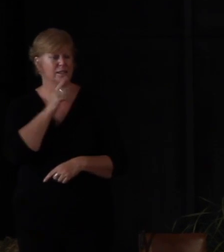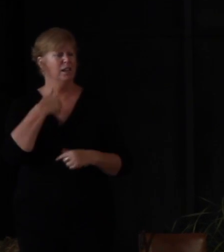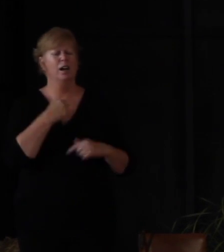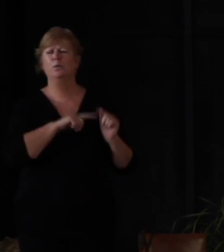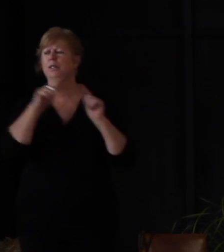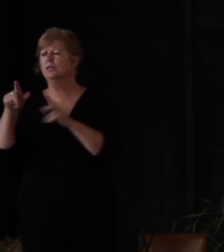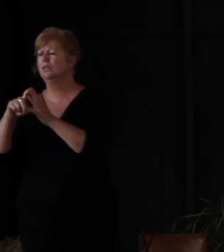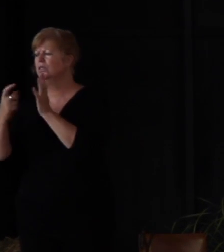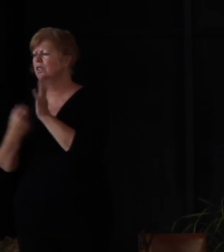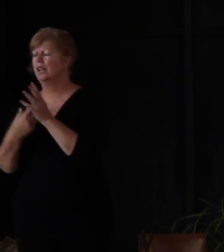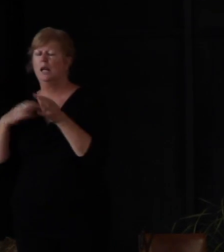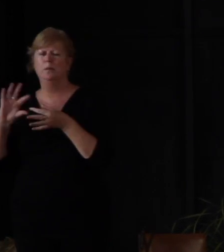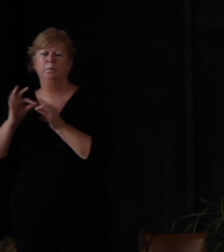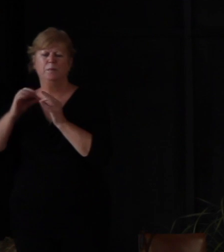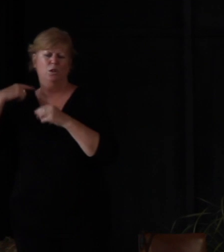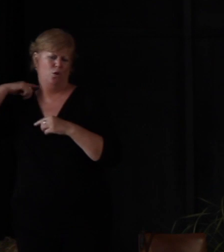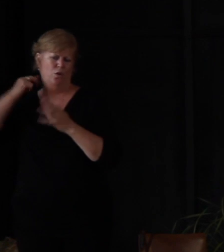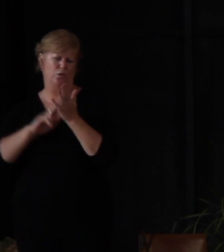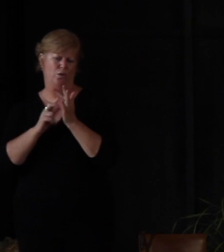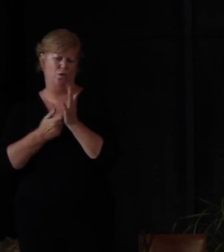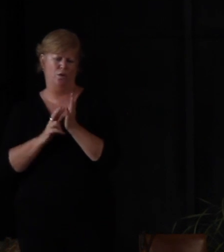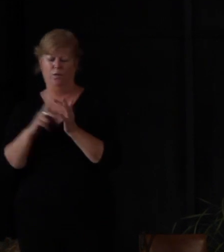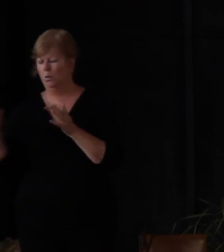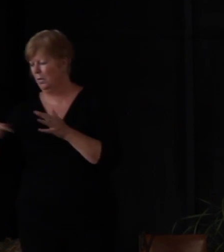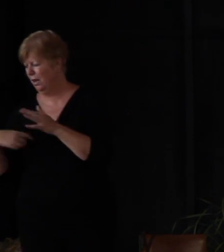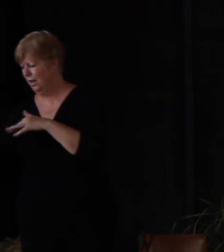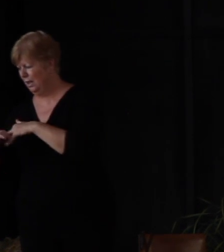to a doctor with a pinched nerve in my neck after my husband had been diagnosed and